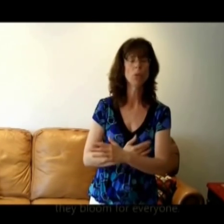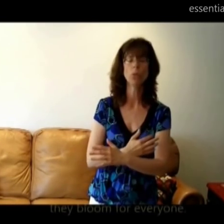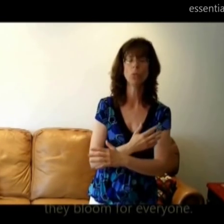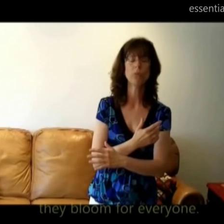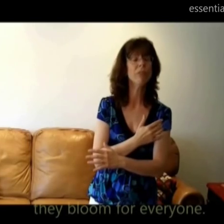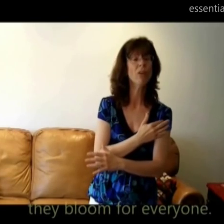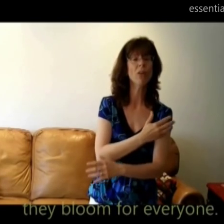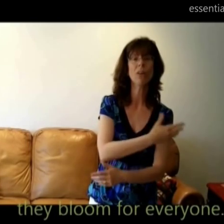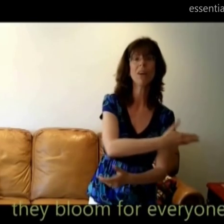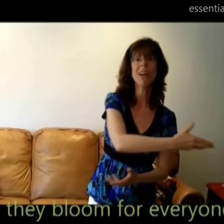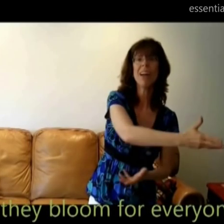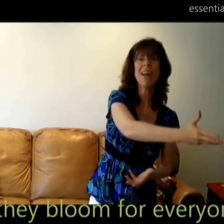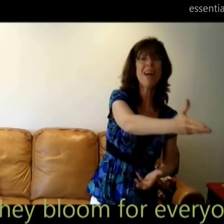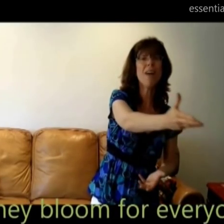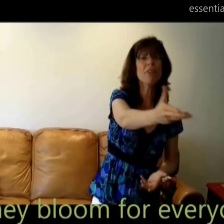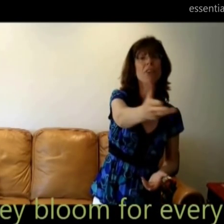bloom for